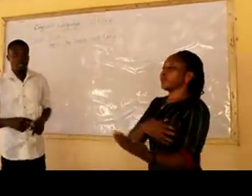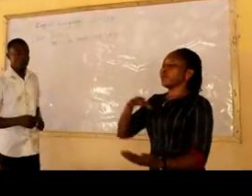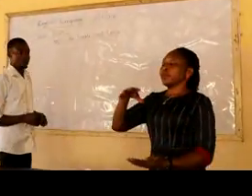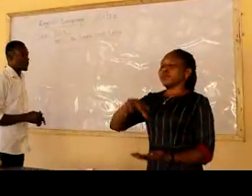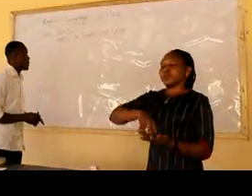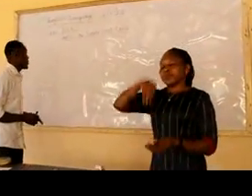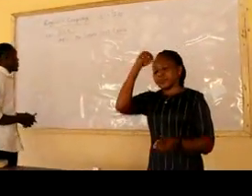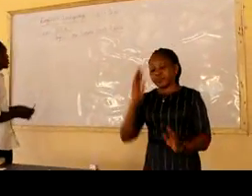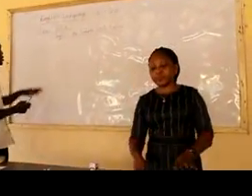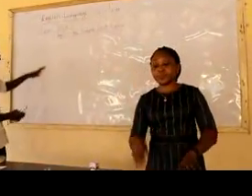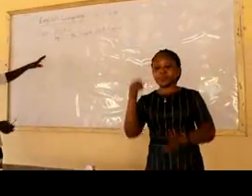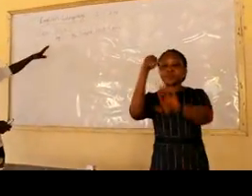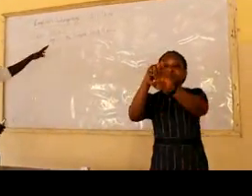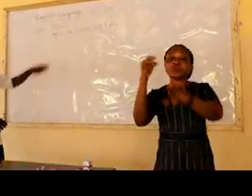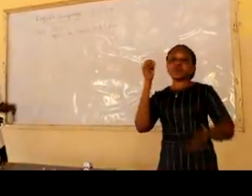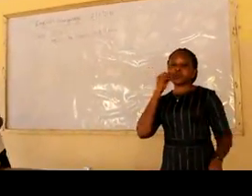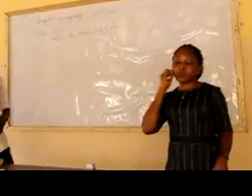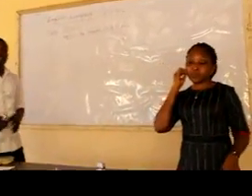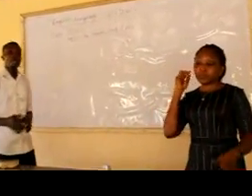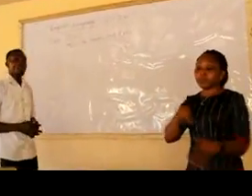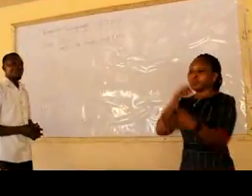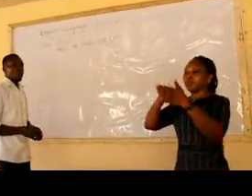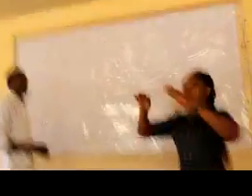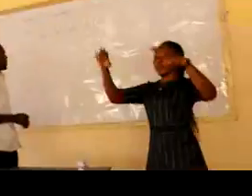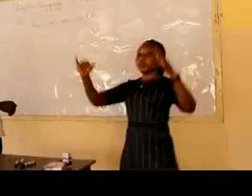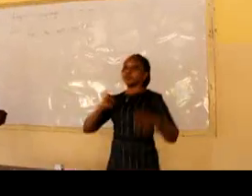This class is for JS1.